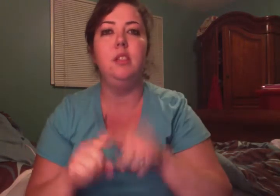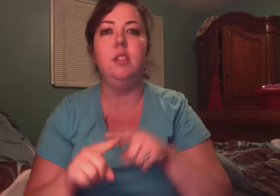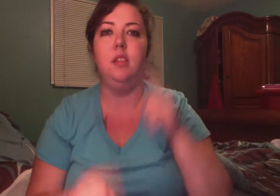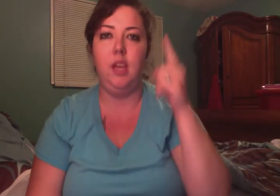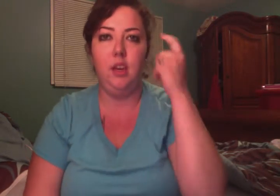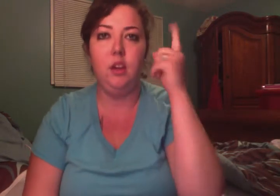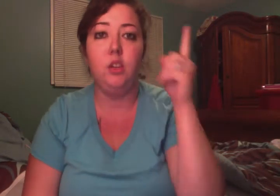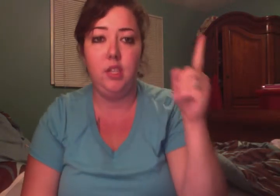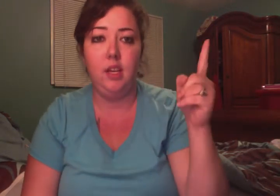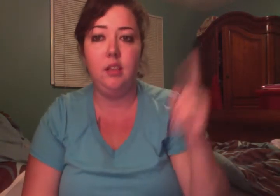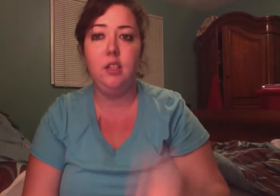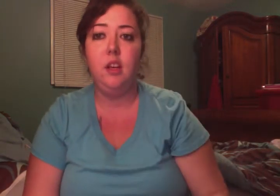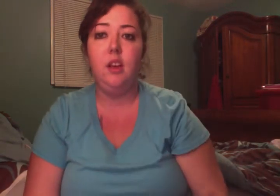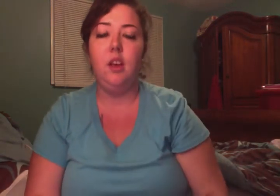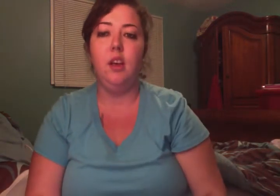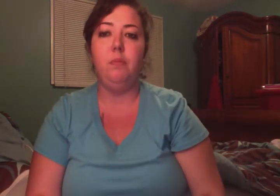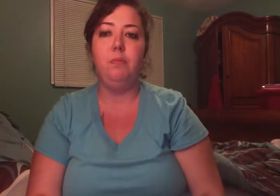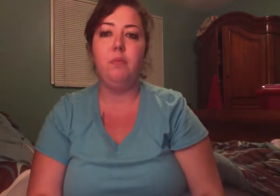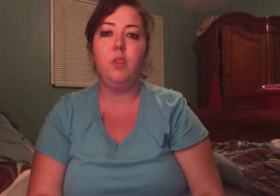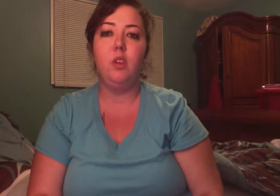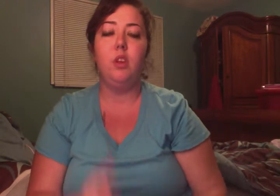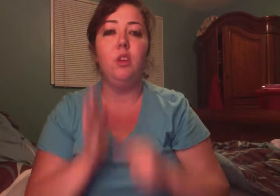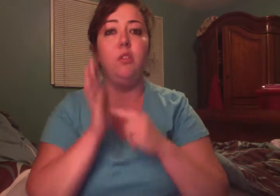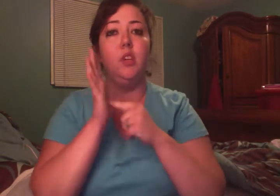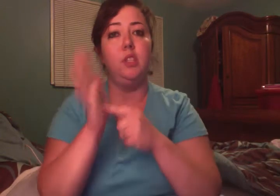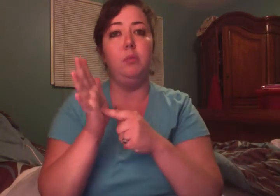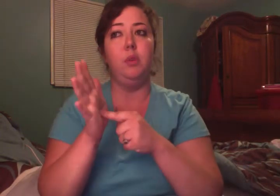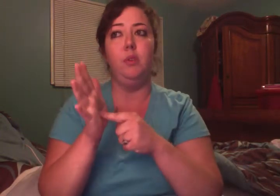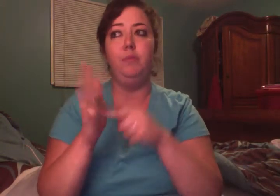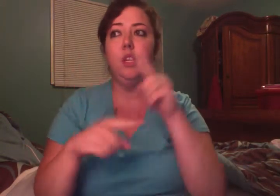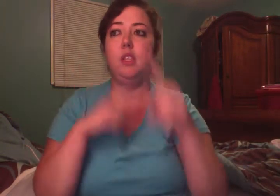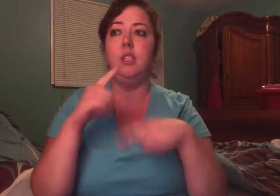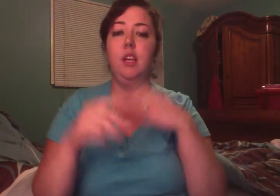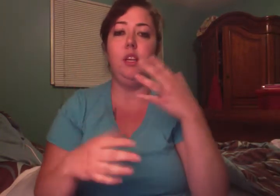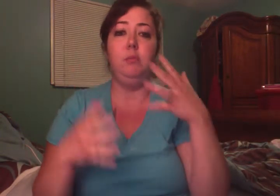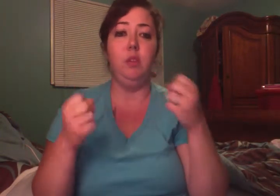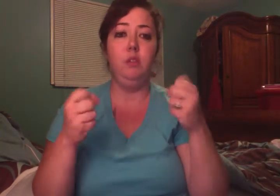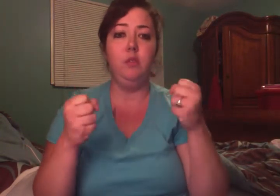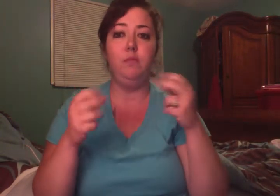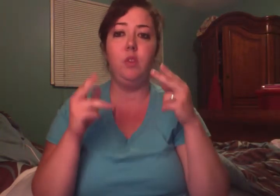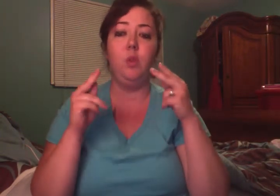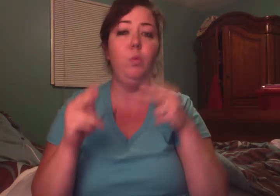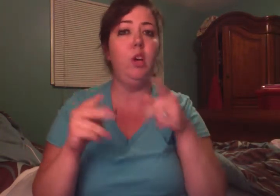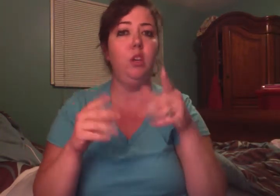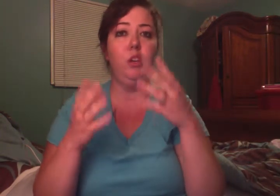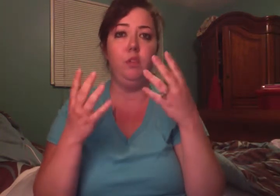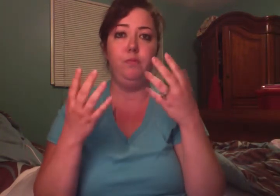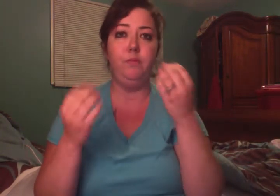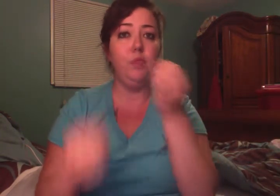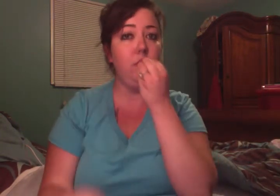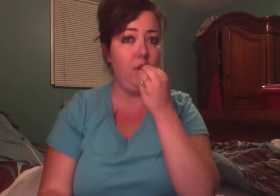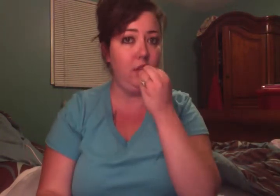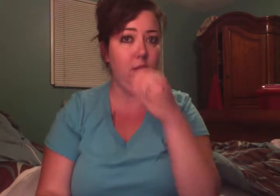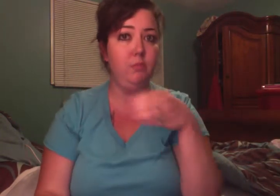they understand. For example, signing milk while you're feeding them,